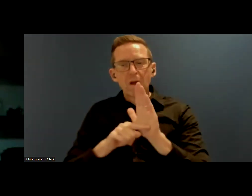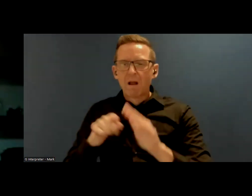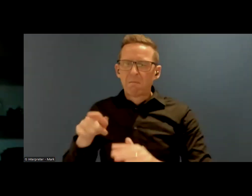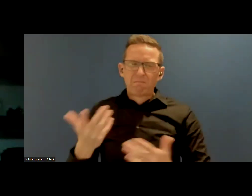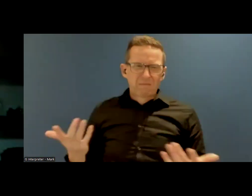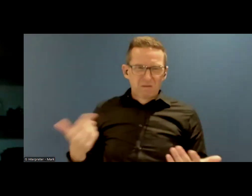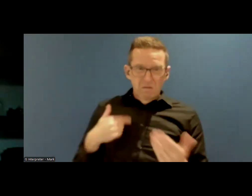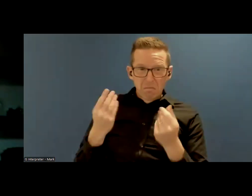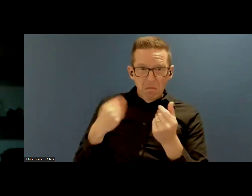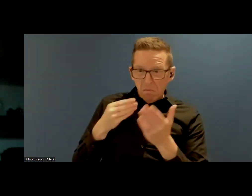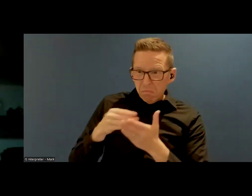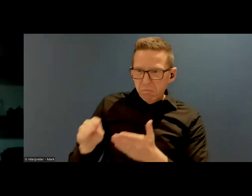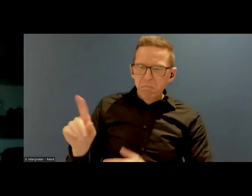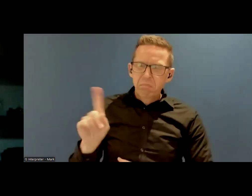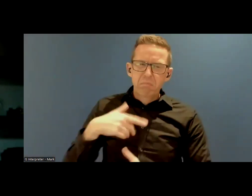course, need more resourcing.